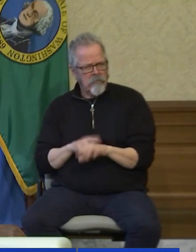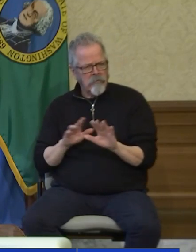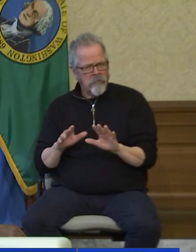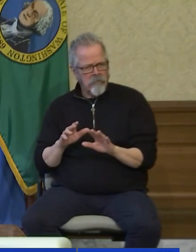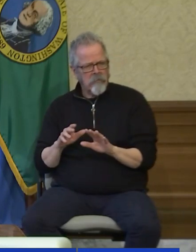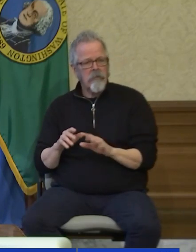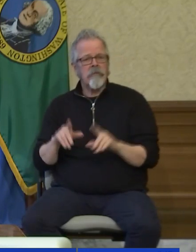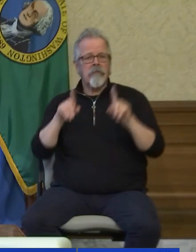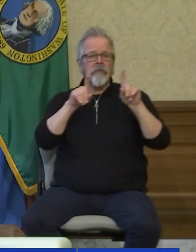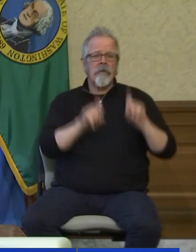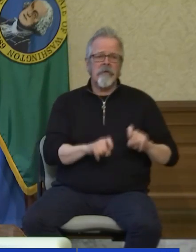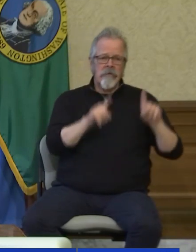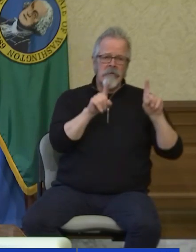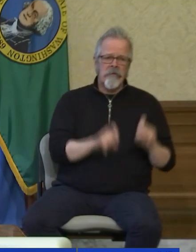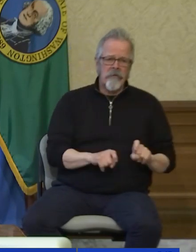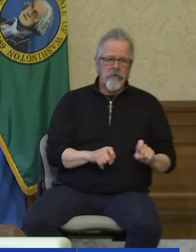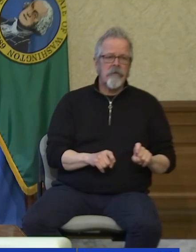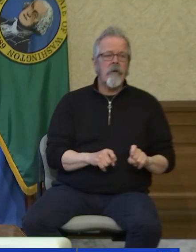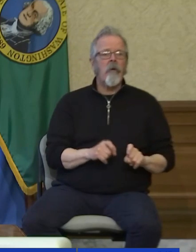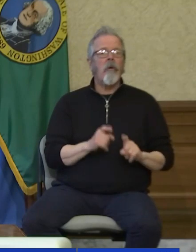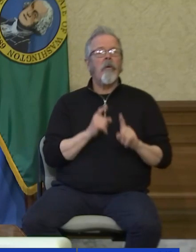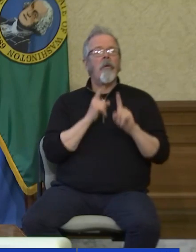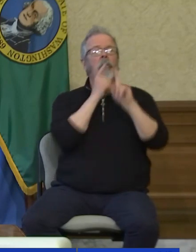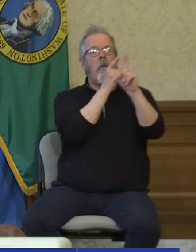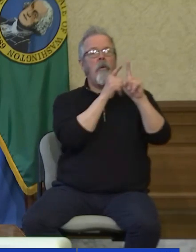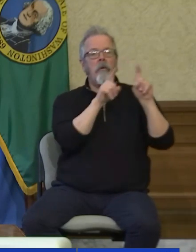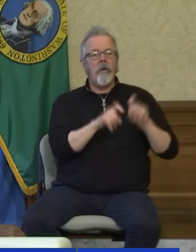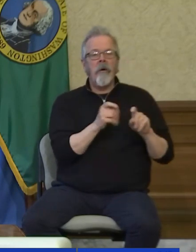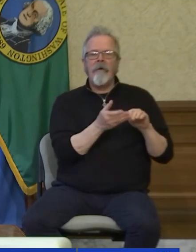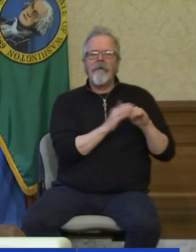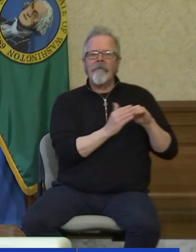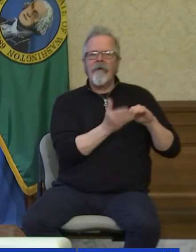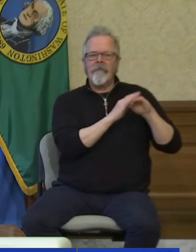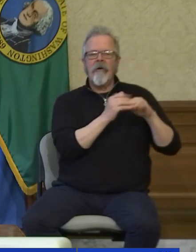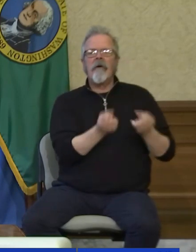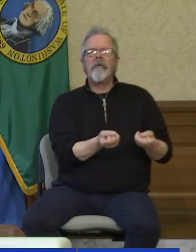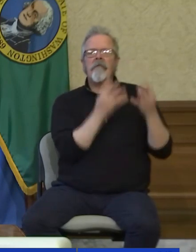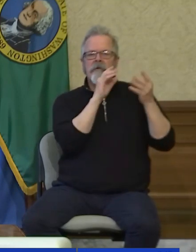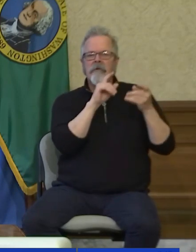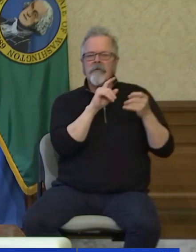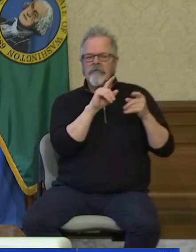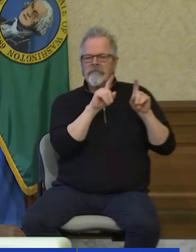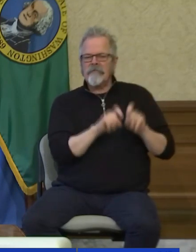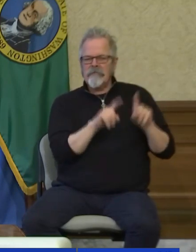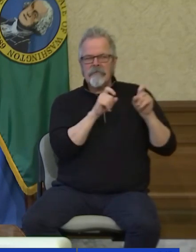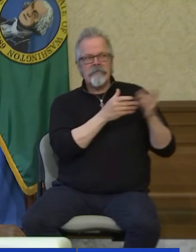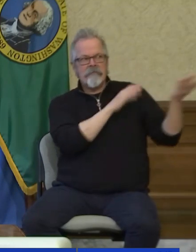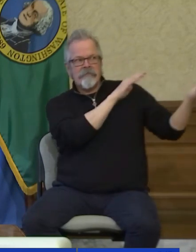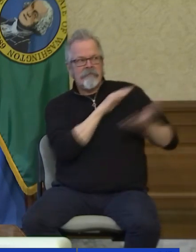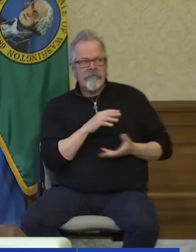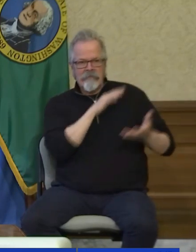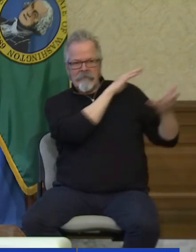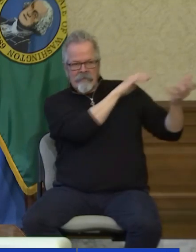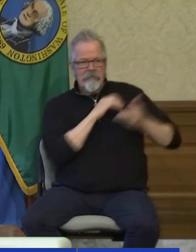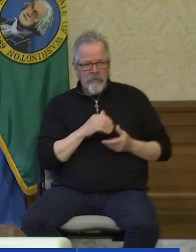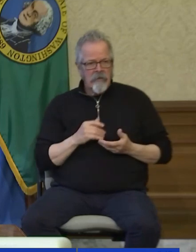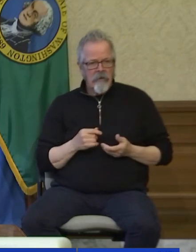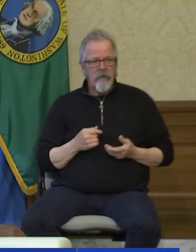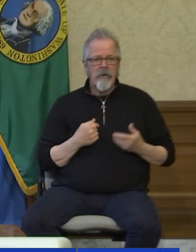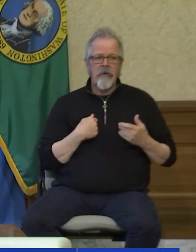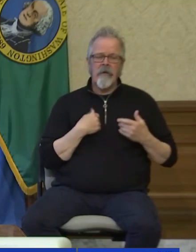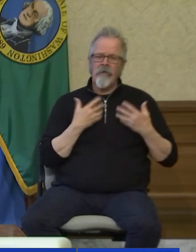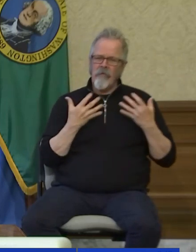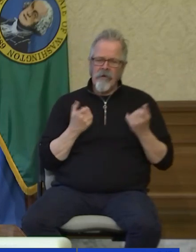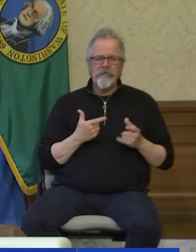day. And we look at the speed by which we can get the results back to the affected family. Then we look at case and